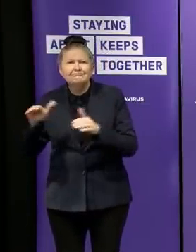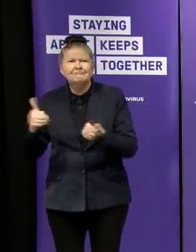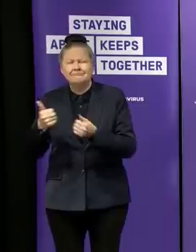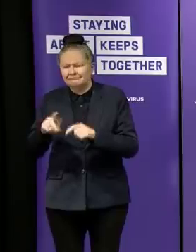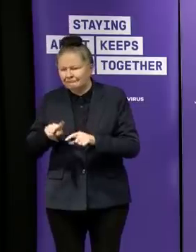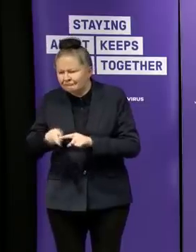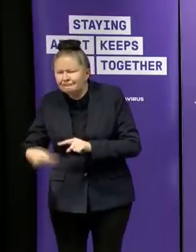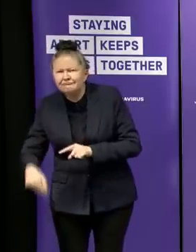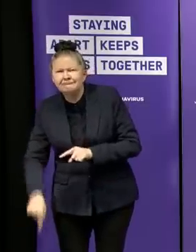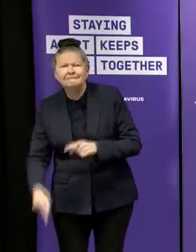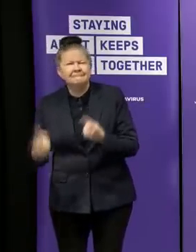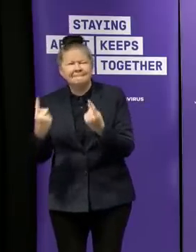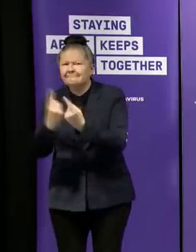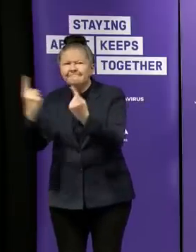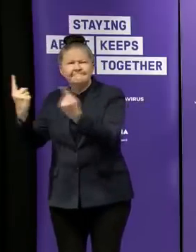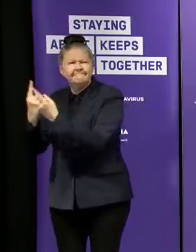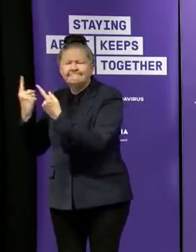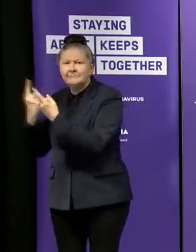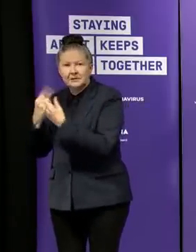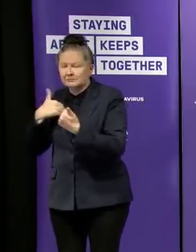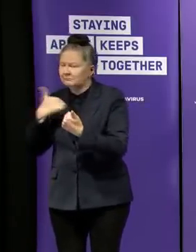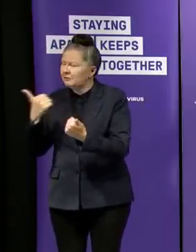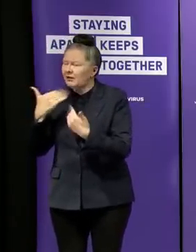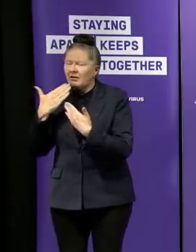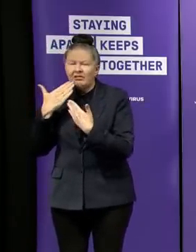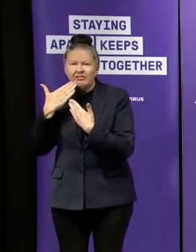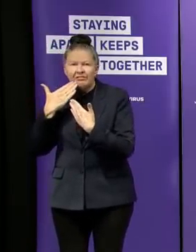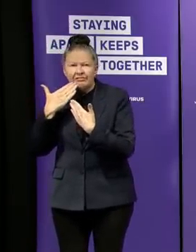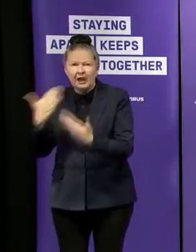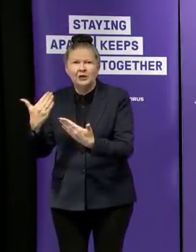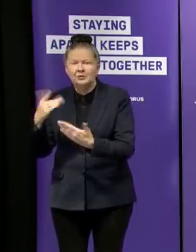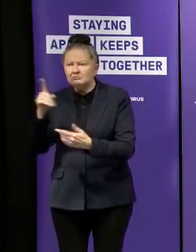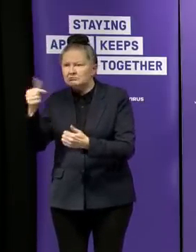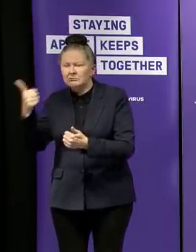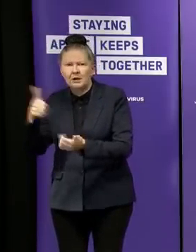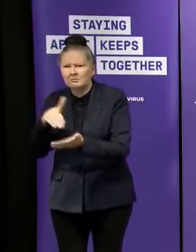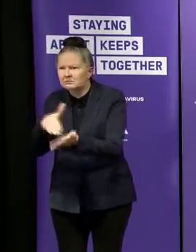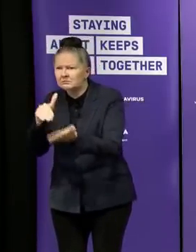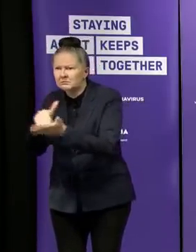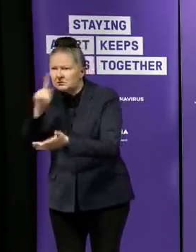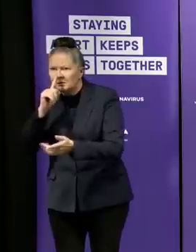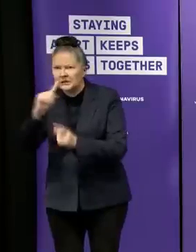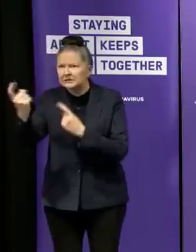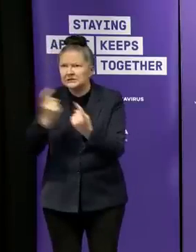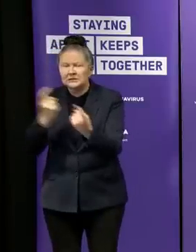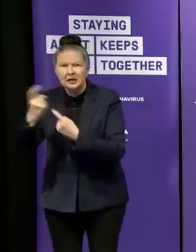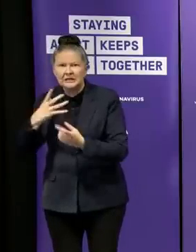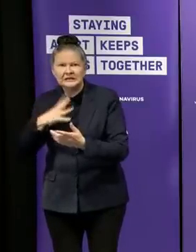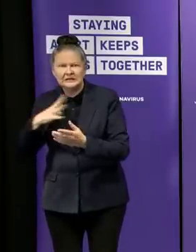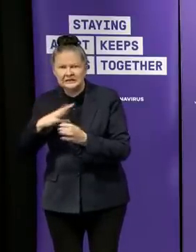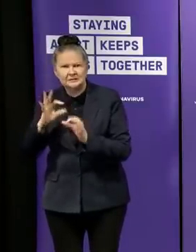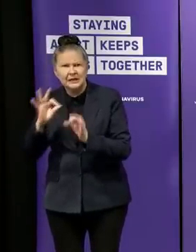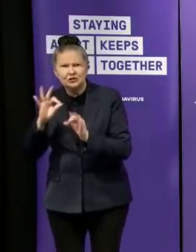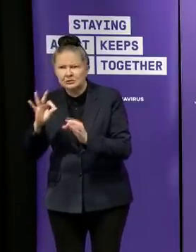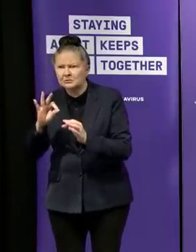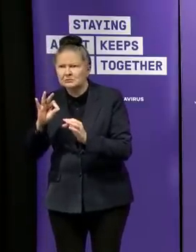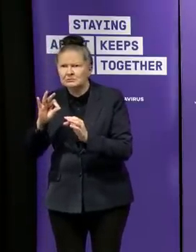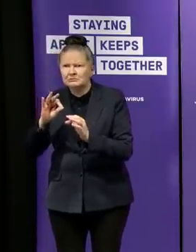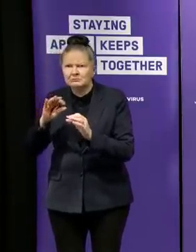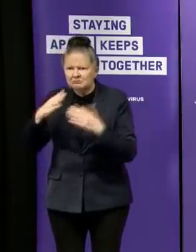restrictions. We're grateful for the work they've done in providing that urgent care for those patients that they deal with who